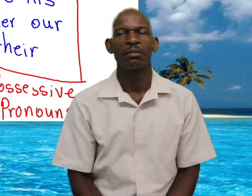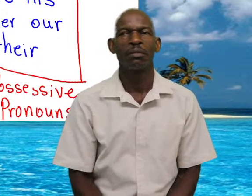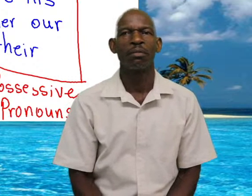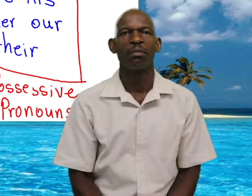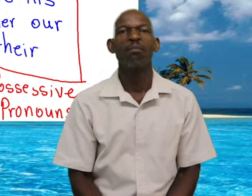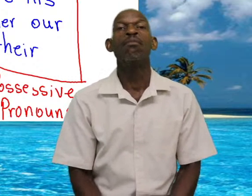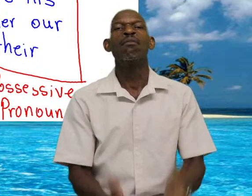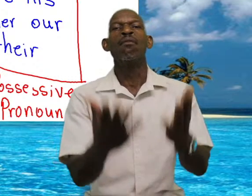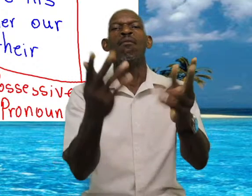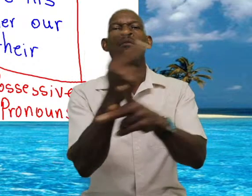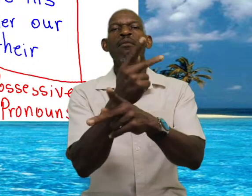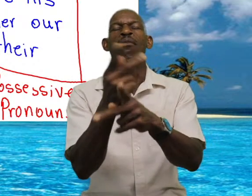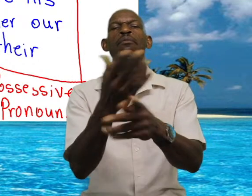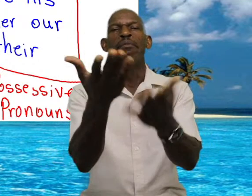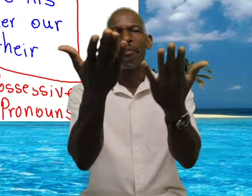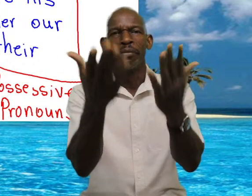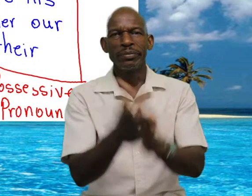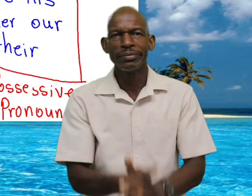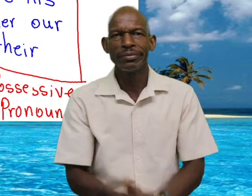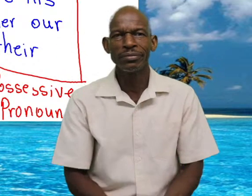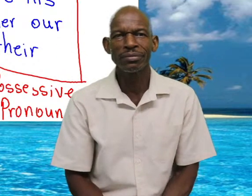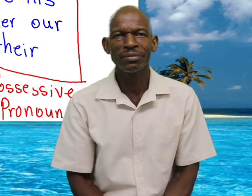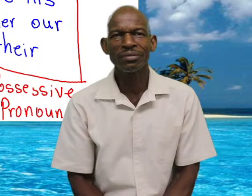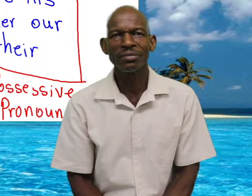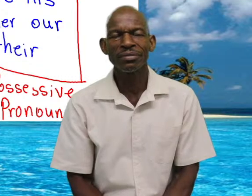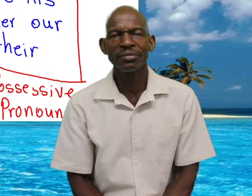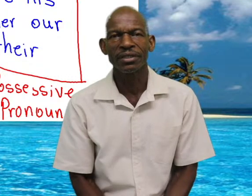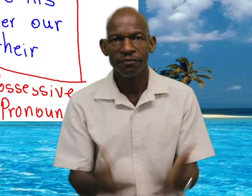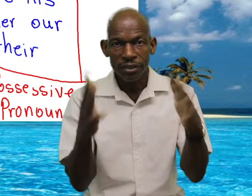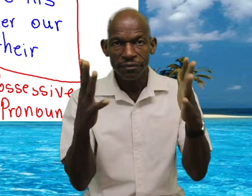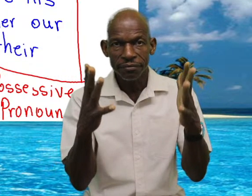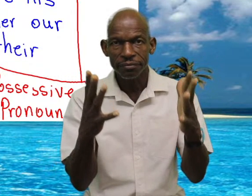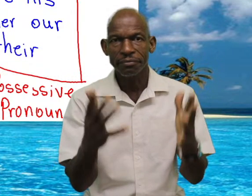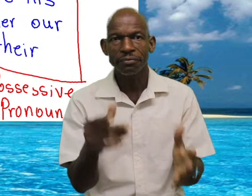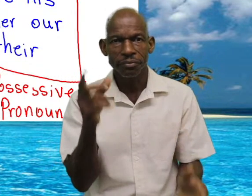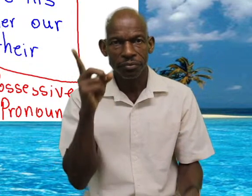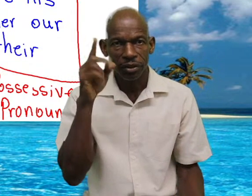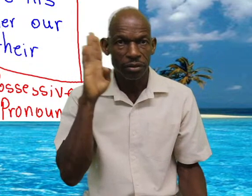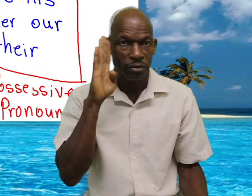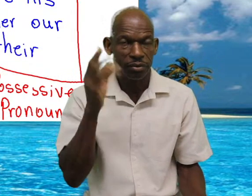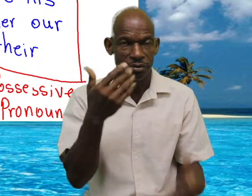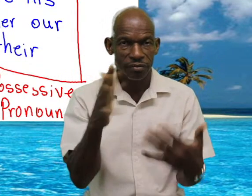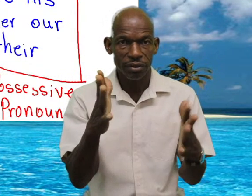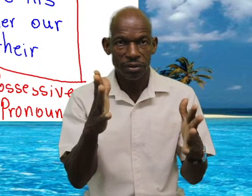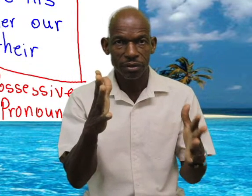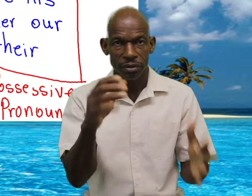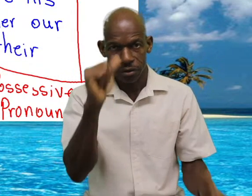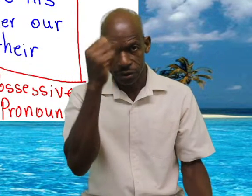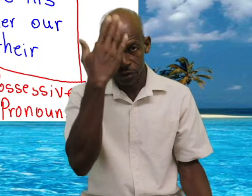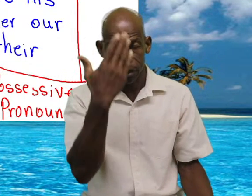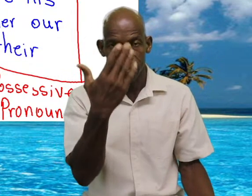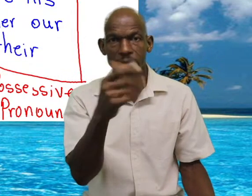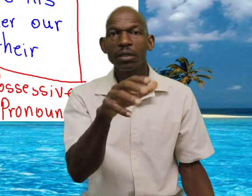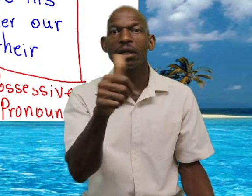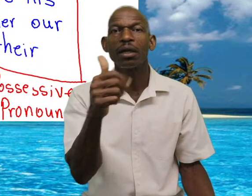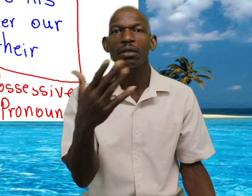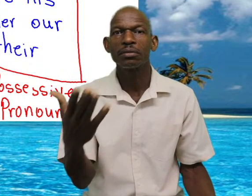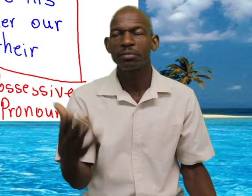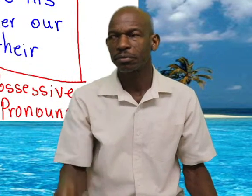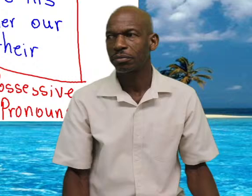Yes, Canton. Go ahead. You finished? All right, Donna, you are finished too, I hope. Donna. So let's